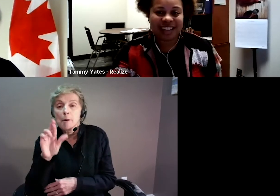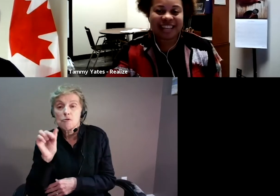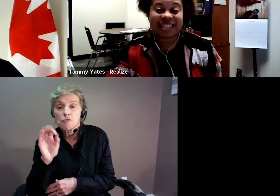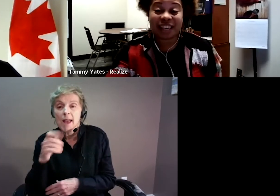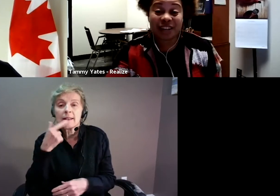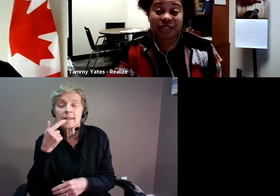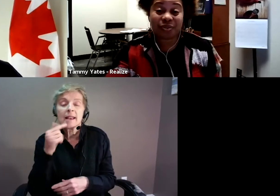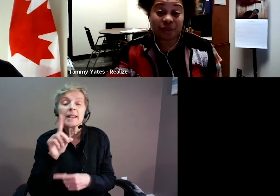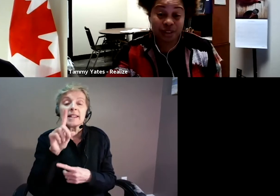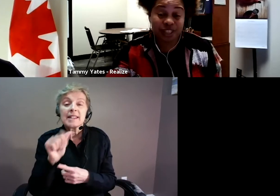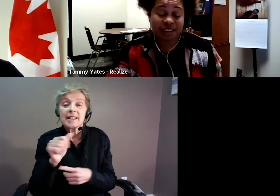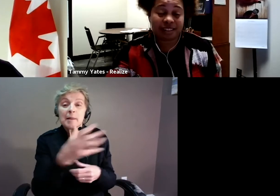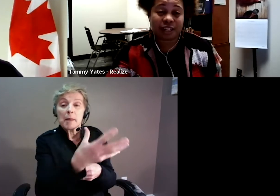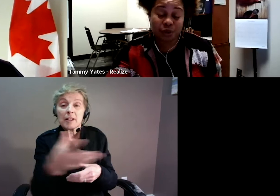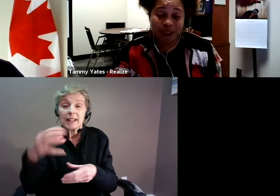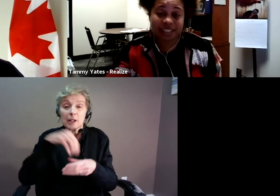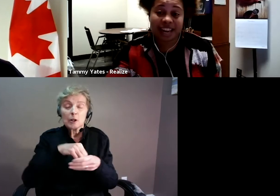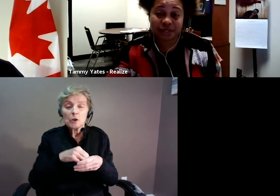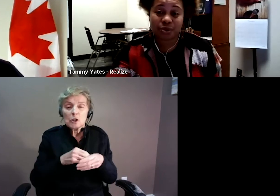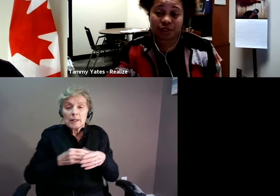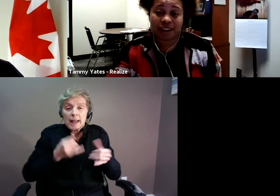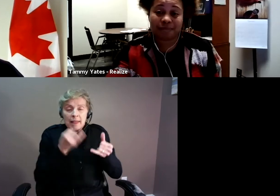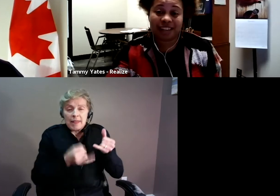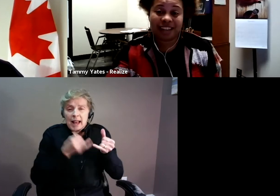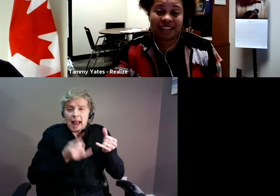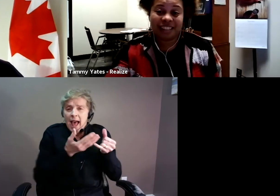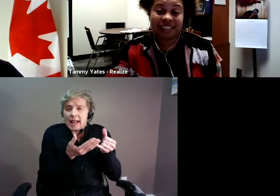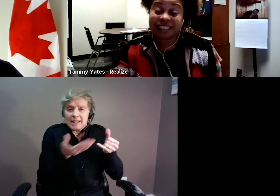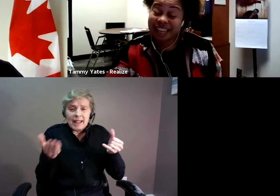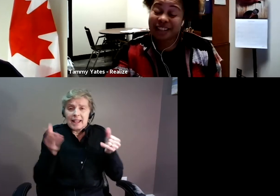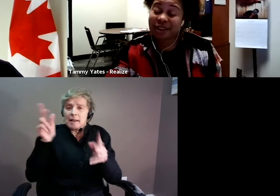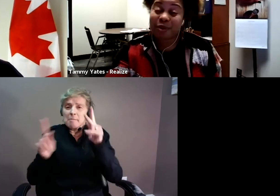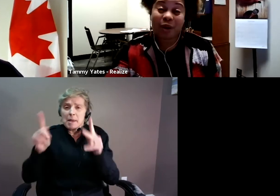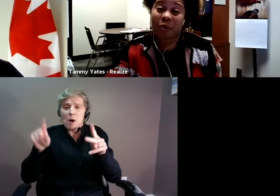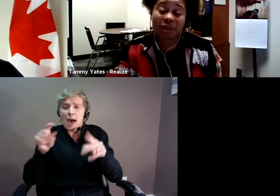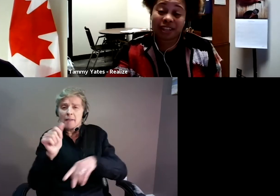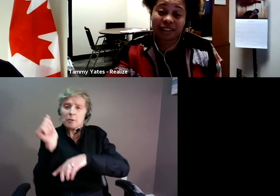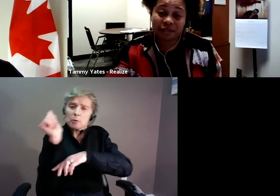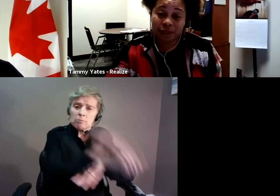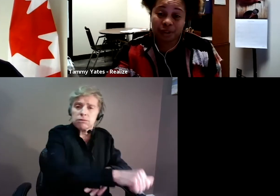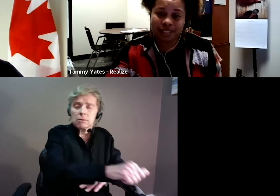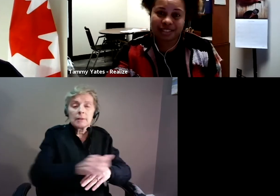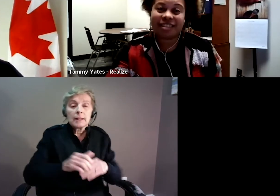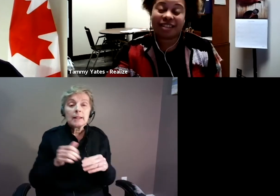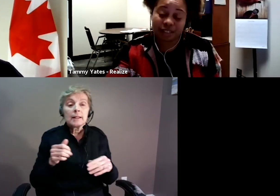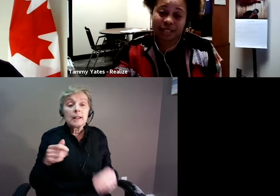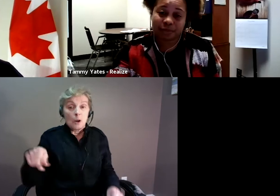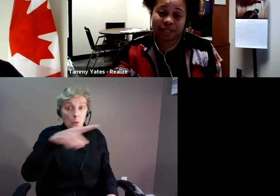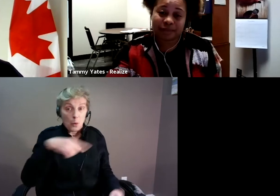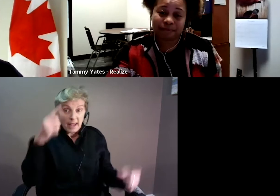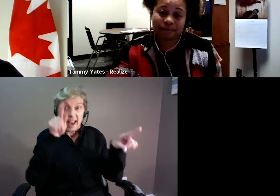inclusion is the last frontier that humanity has to overcome. To say that we are all in full agreement is